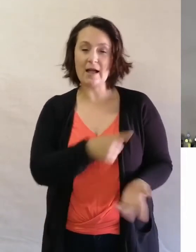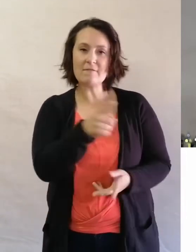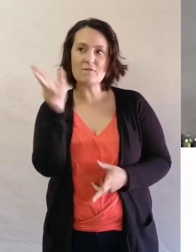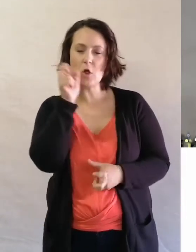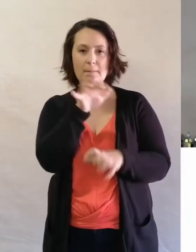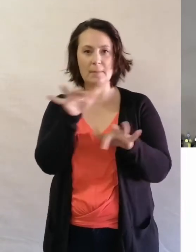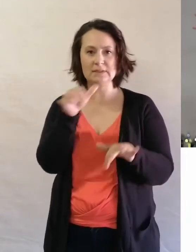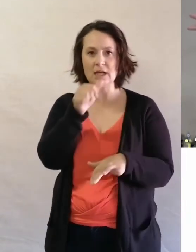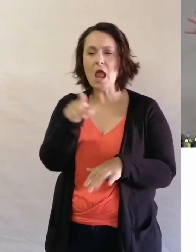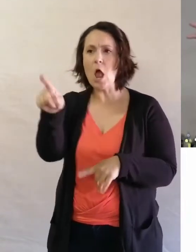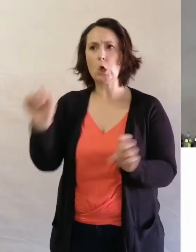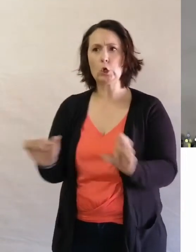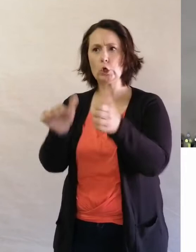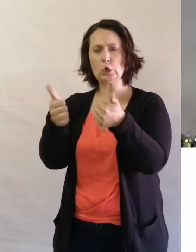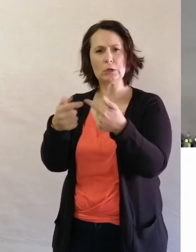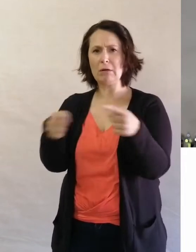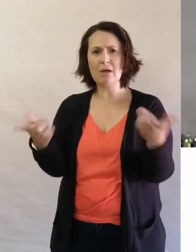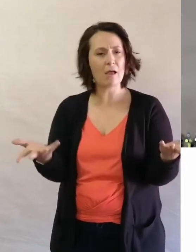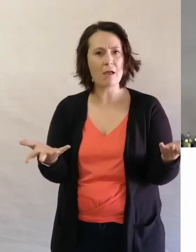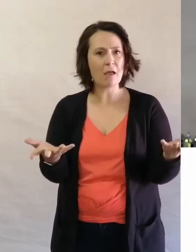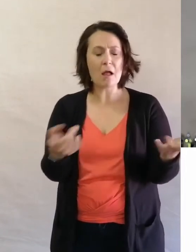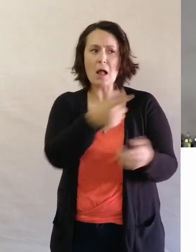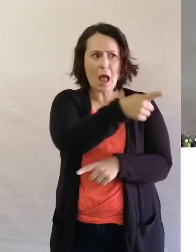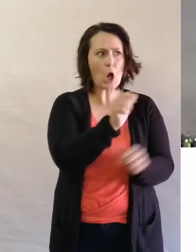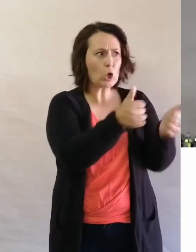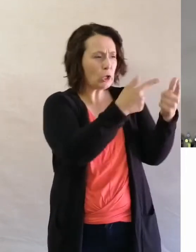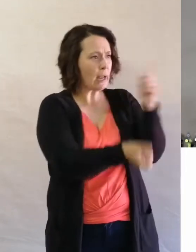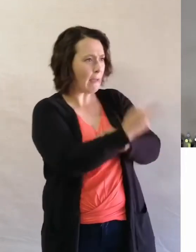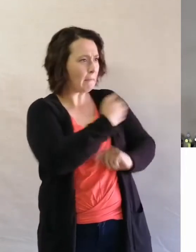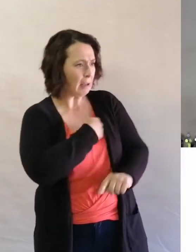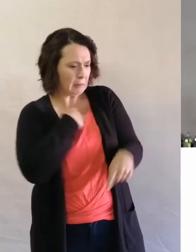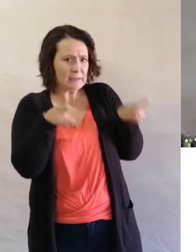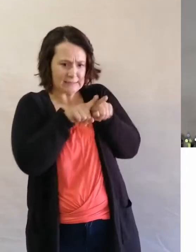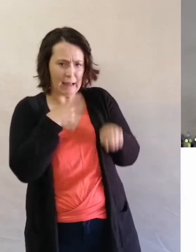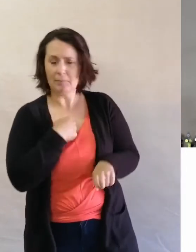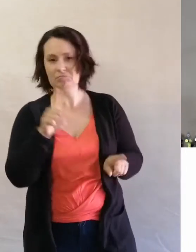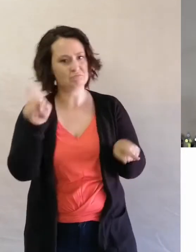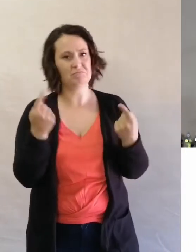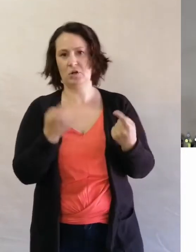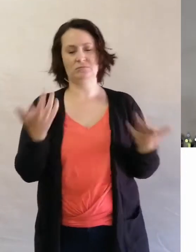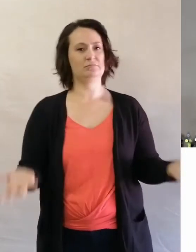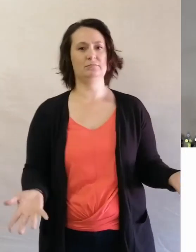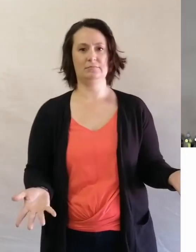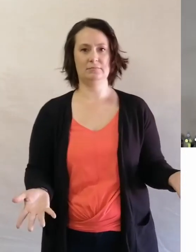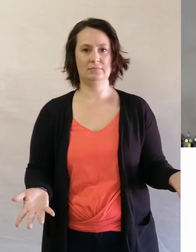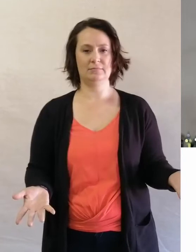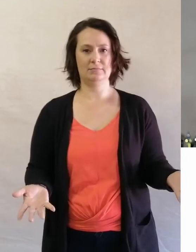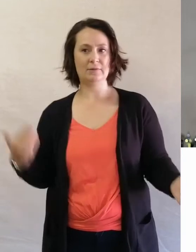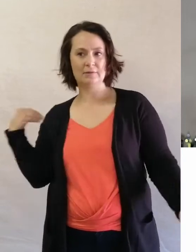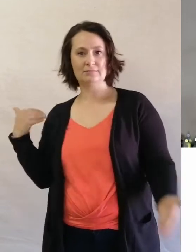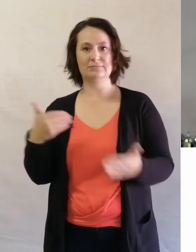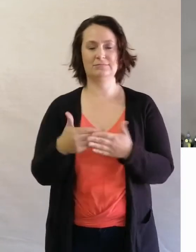when they hear about something good happening to somebody else, I can't imagine anything like it would happen to me. Yeah, people have thought those thoughts through all of history.